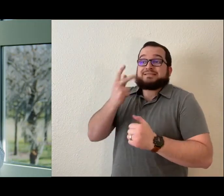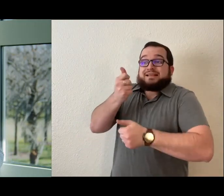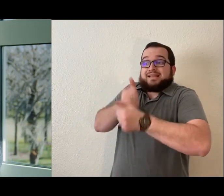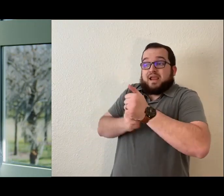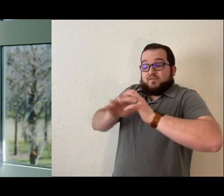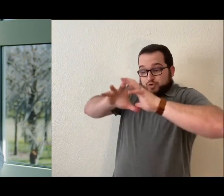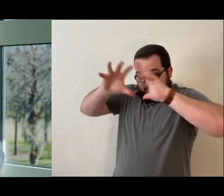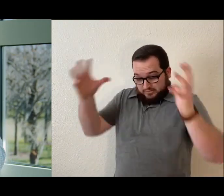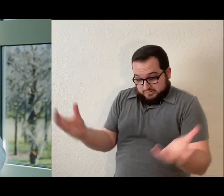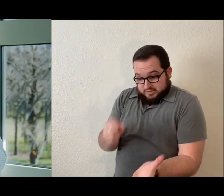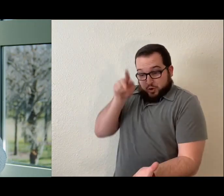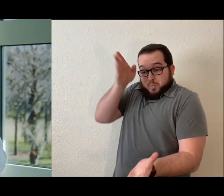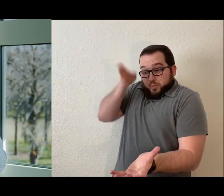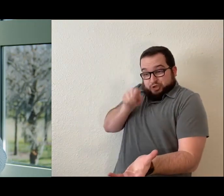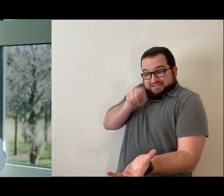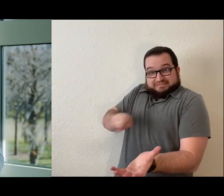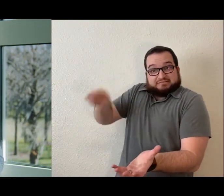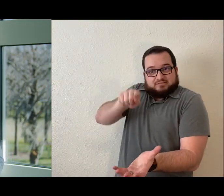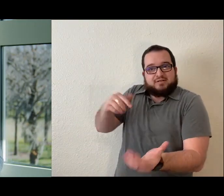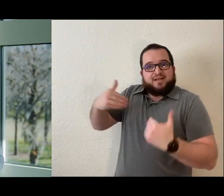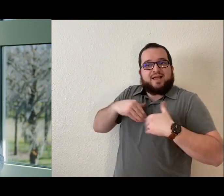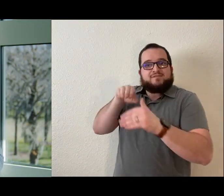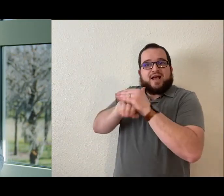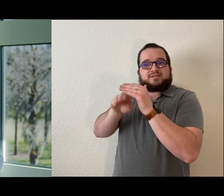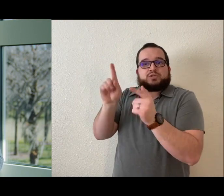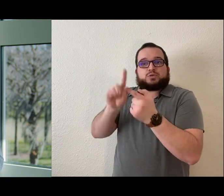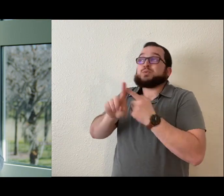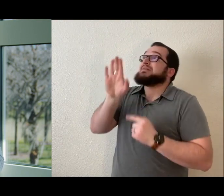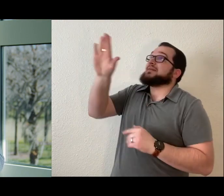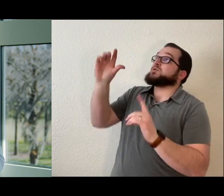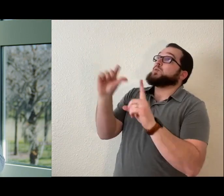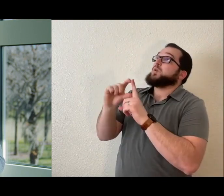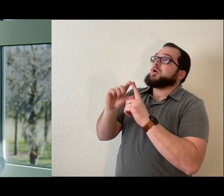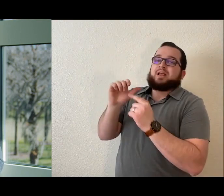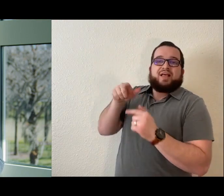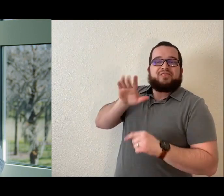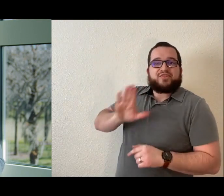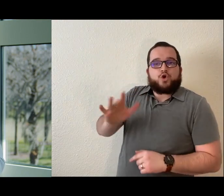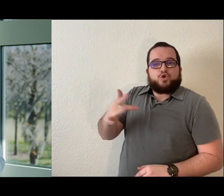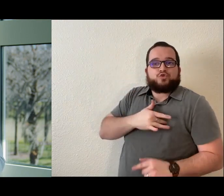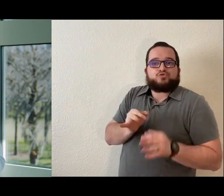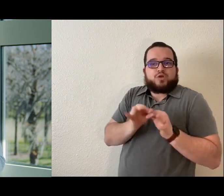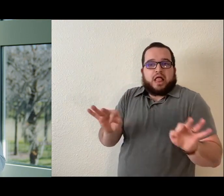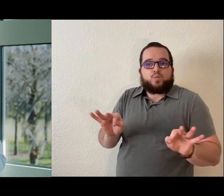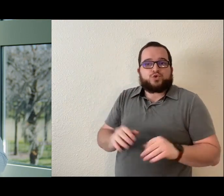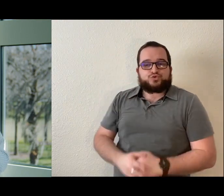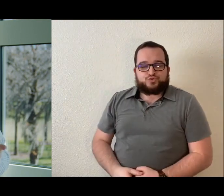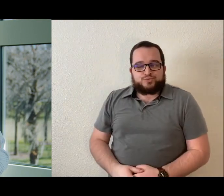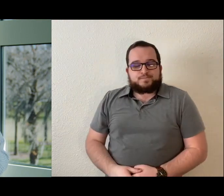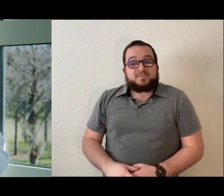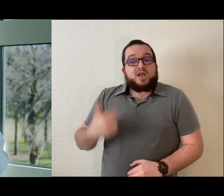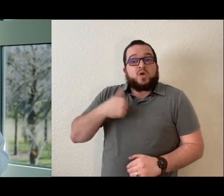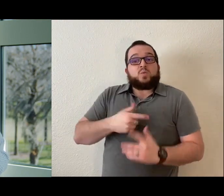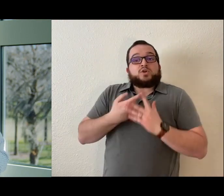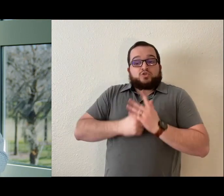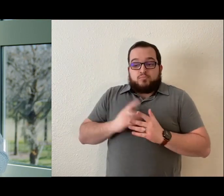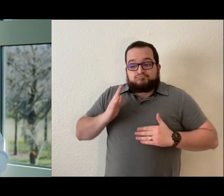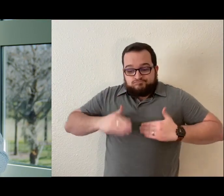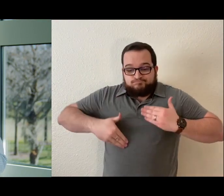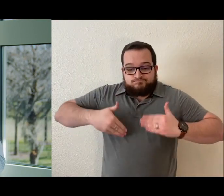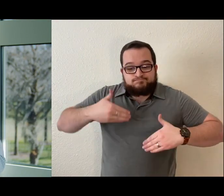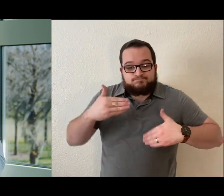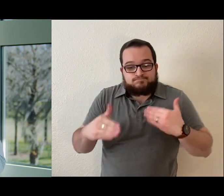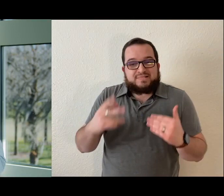earth have access to all of God's Word in a language and form they can understand. As we move forward,